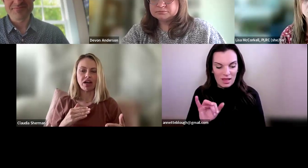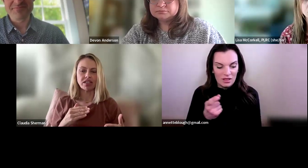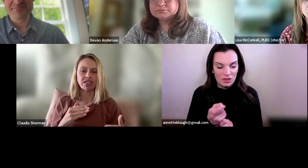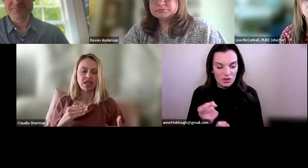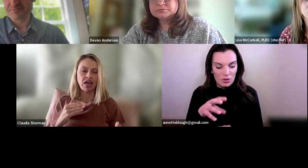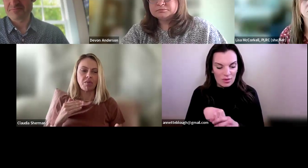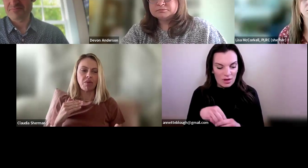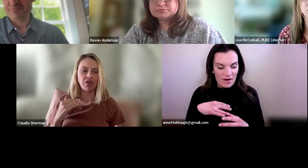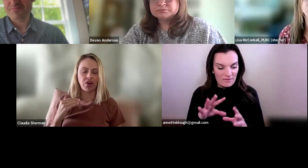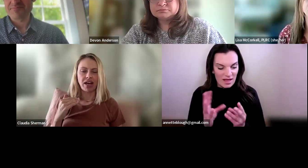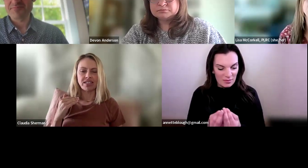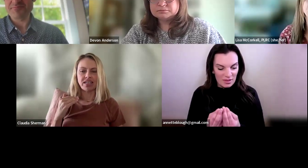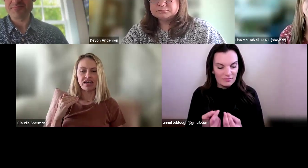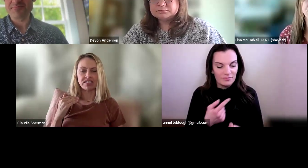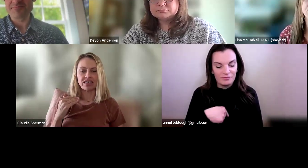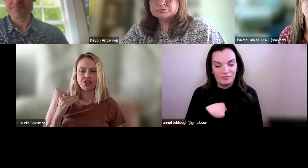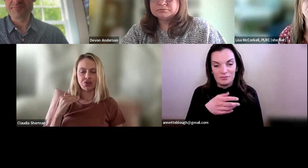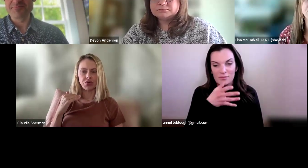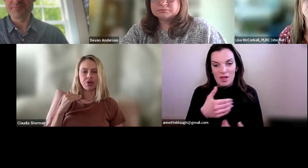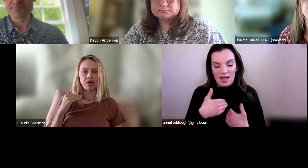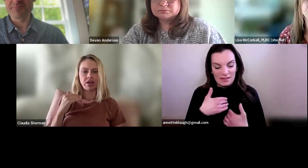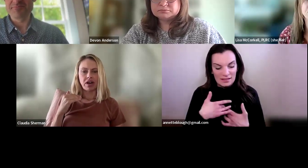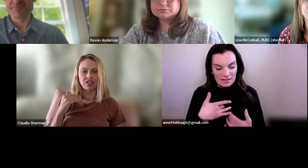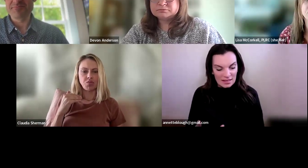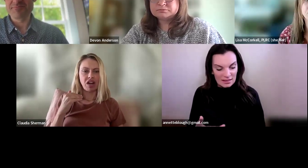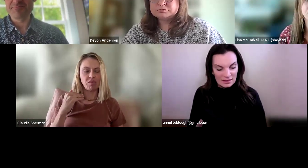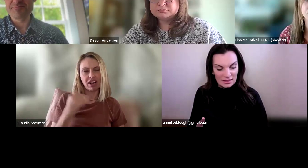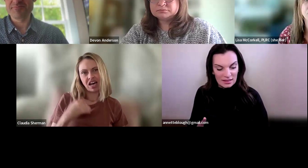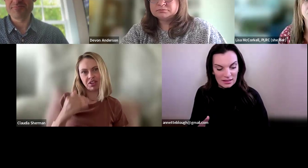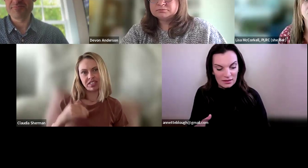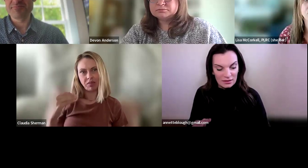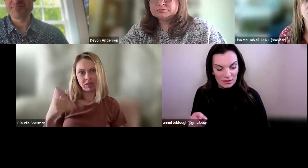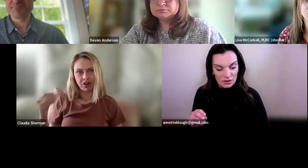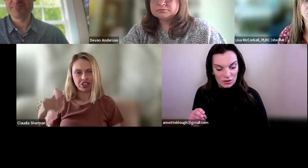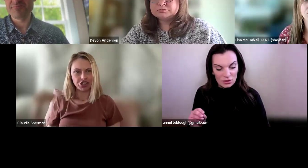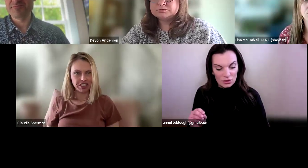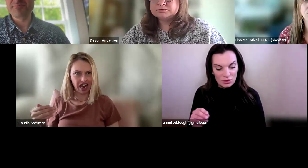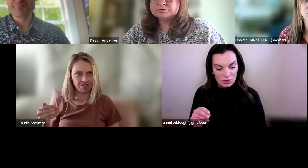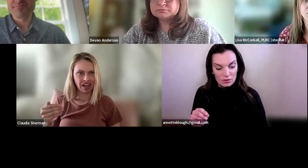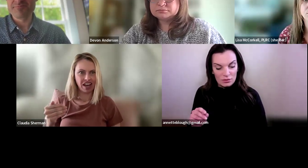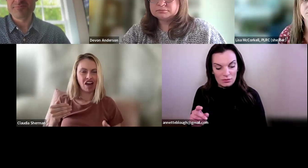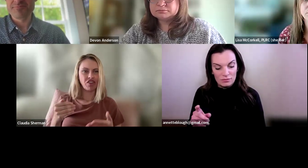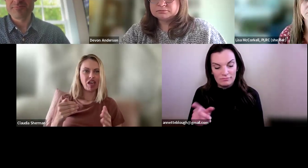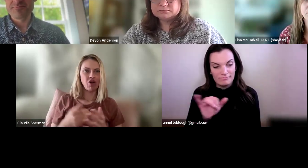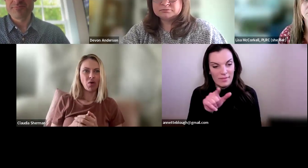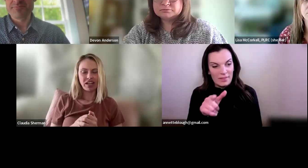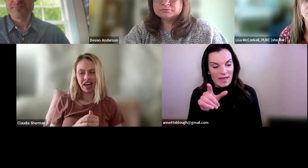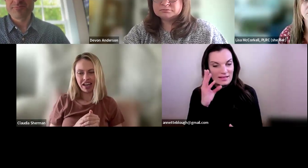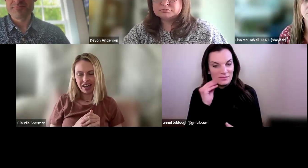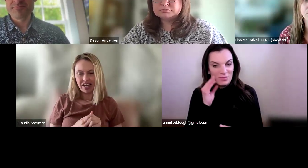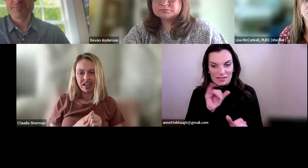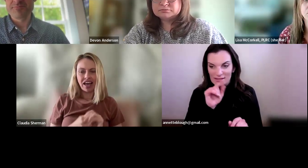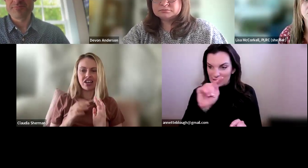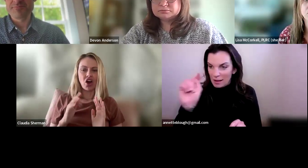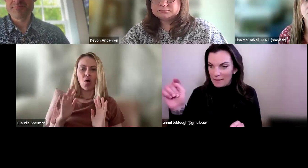family because my mother has a tendency to assume that everybody's having the same experience she's having. And I have to keep going